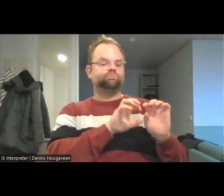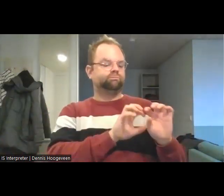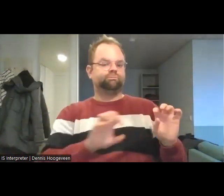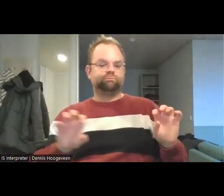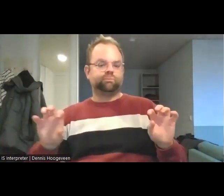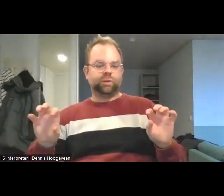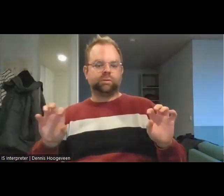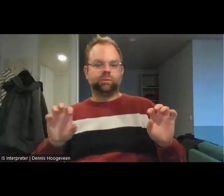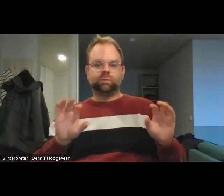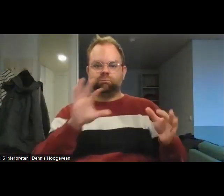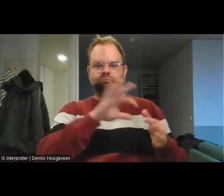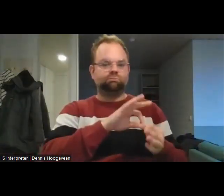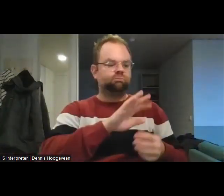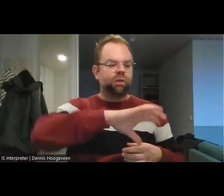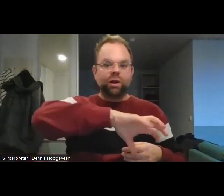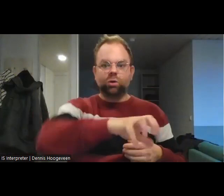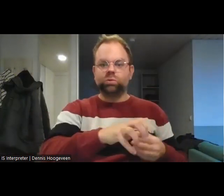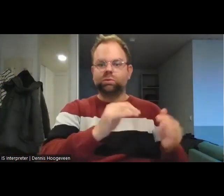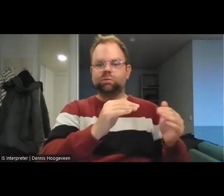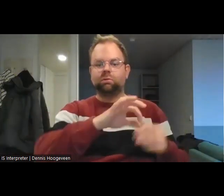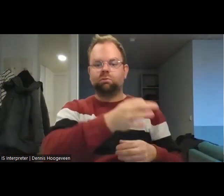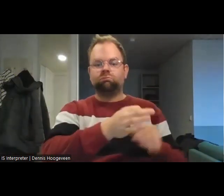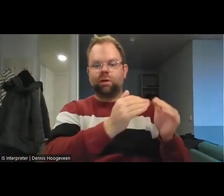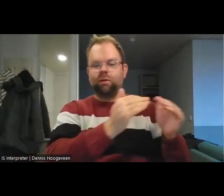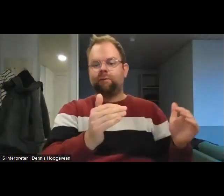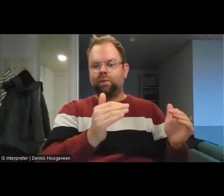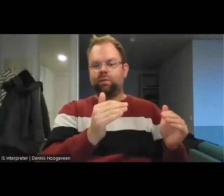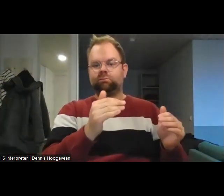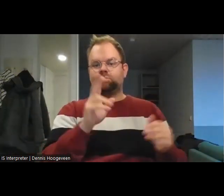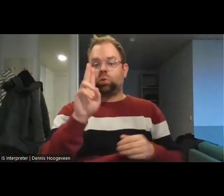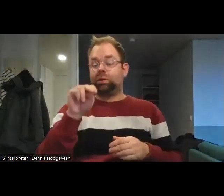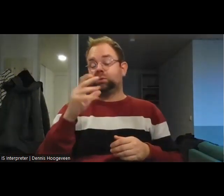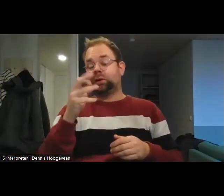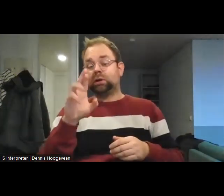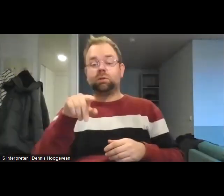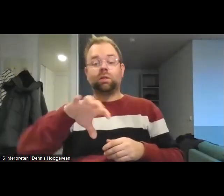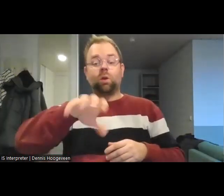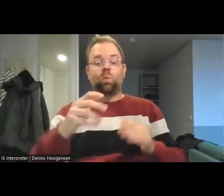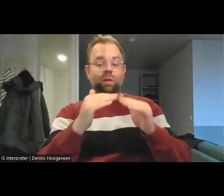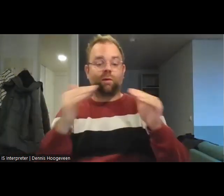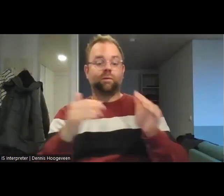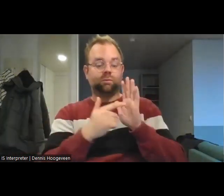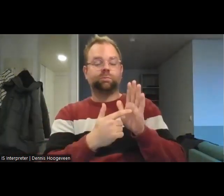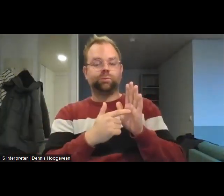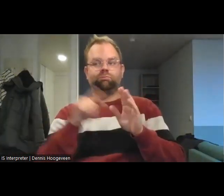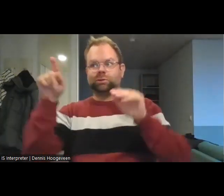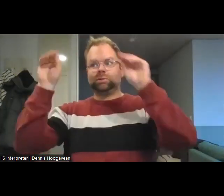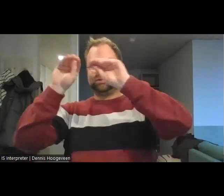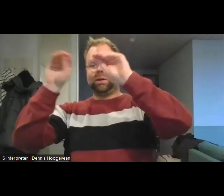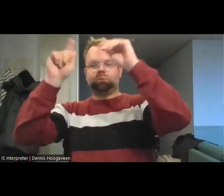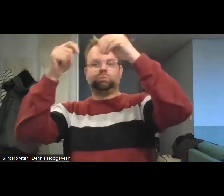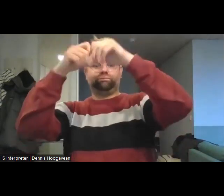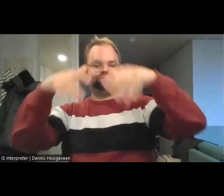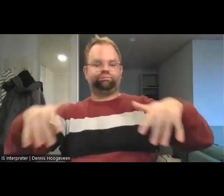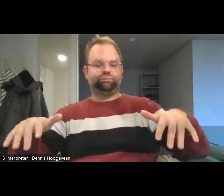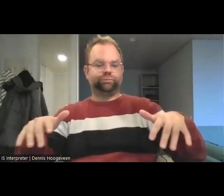concept actually can be made more active at the national level, because I think that is where most impact can be made, although at the